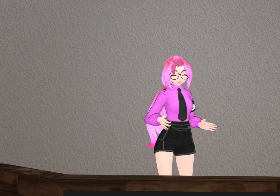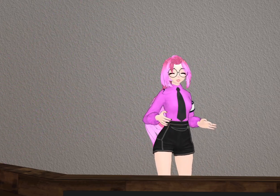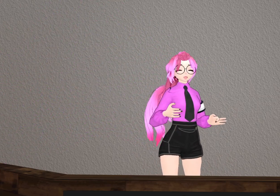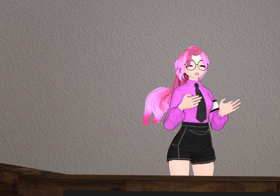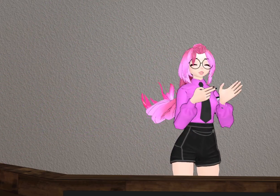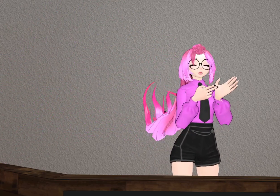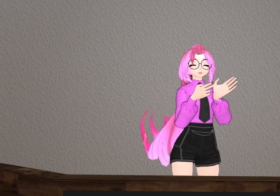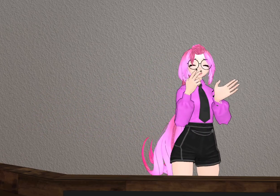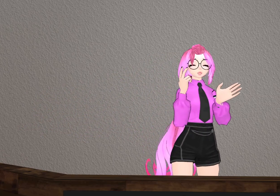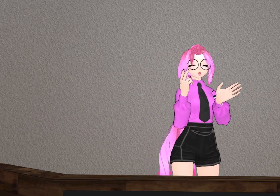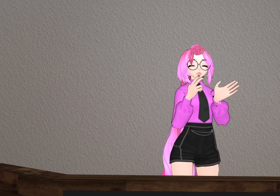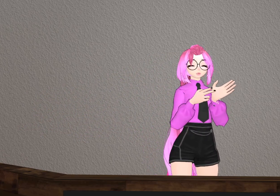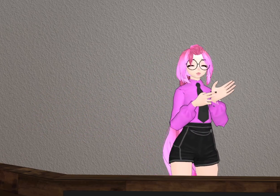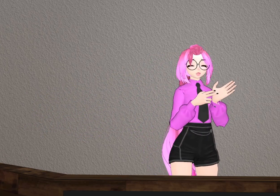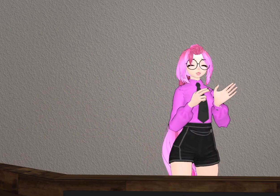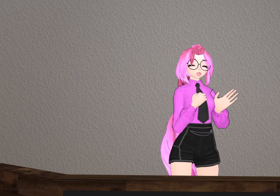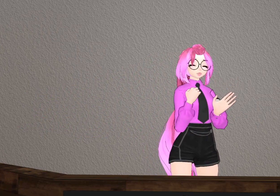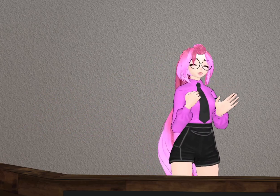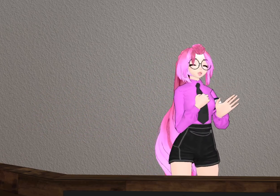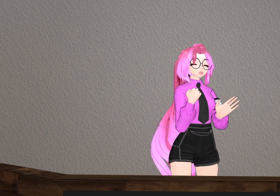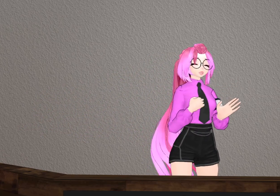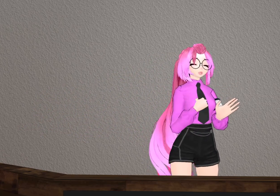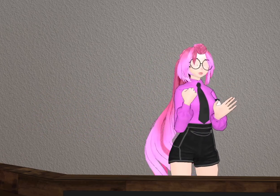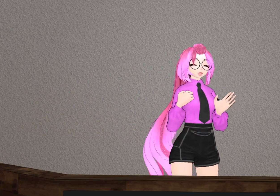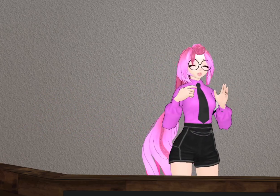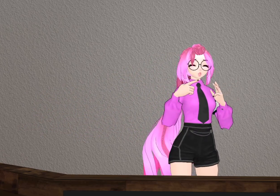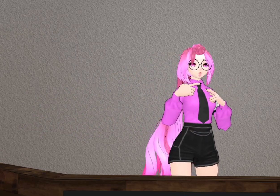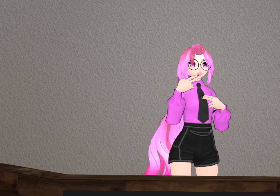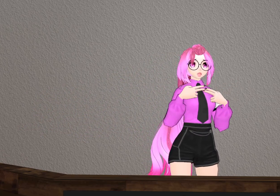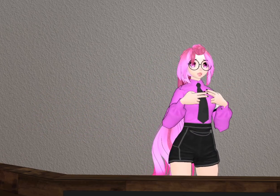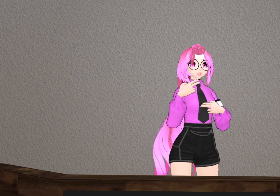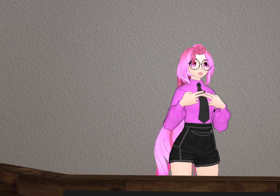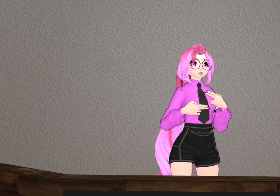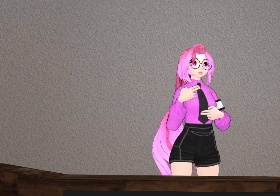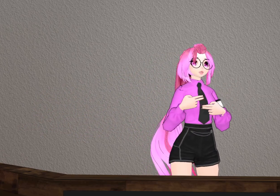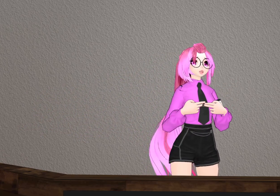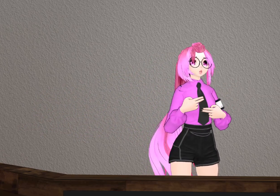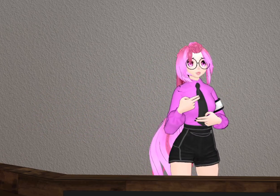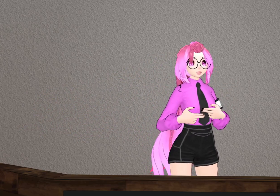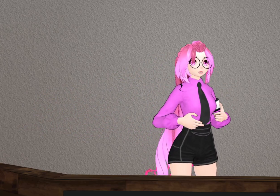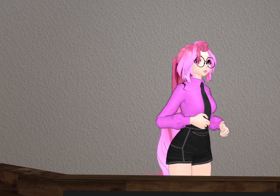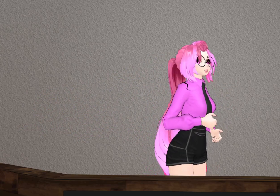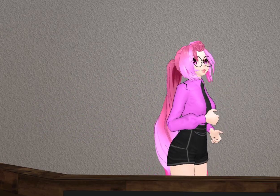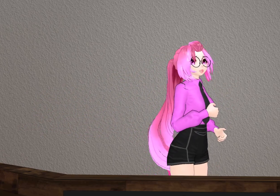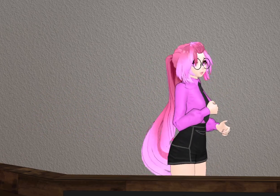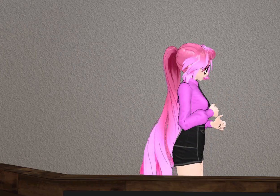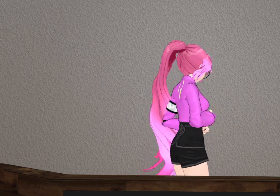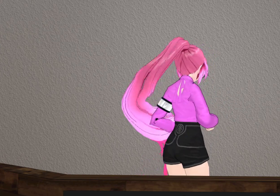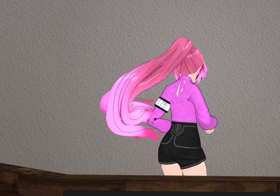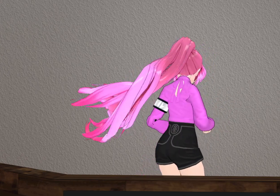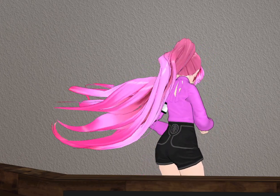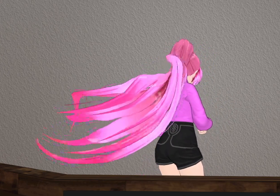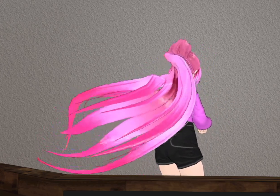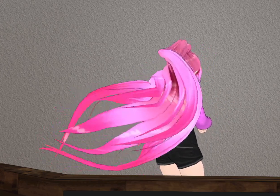Yeah, I think I'm gonna reload real quick. I'm sorry. There's been a lot of technical difficulties today. Hold on.